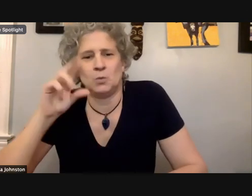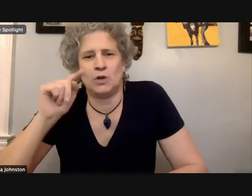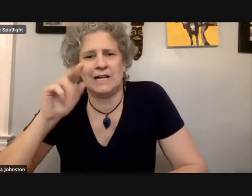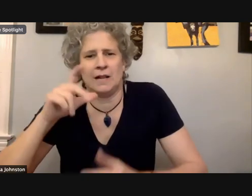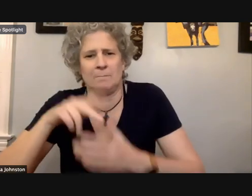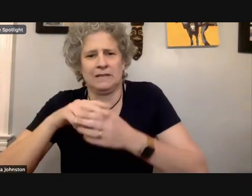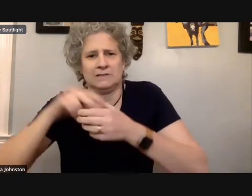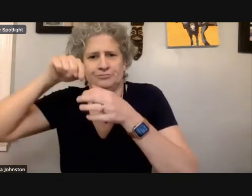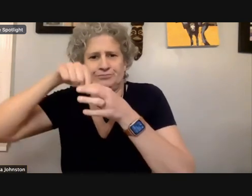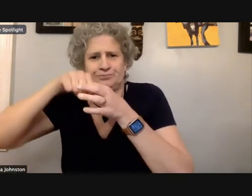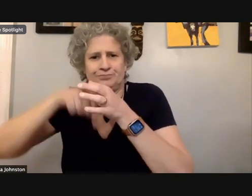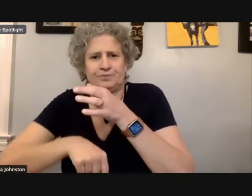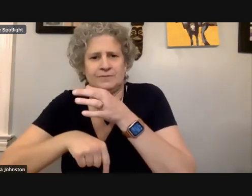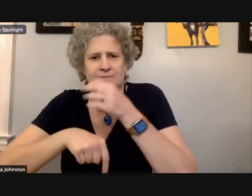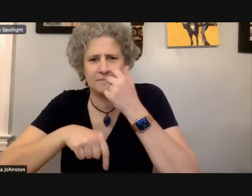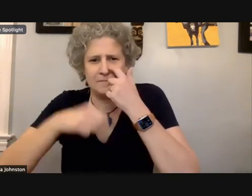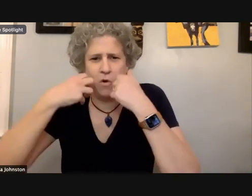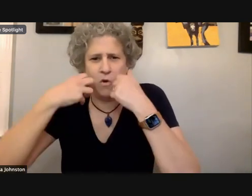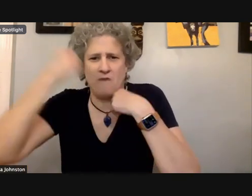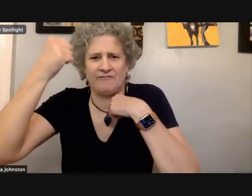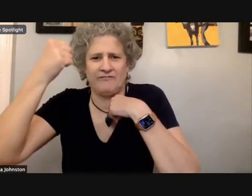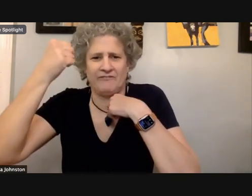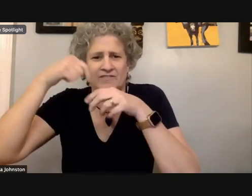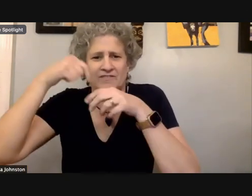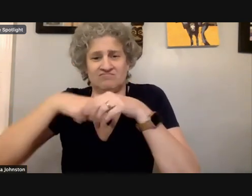Root canal.